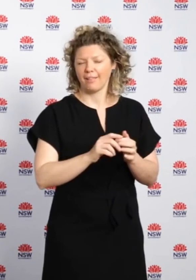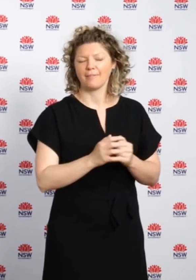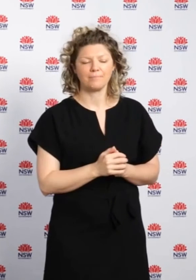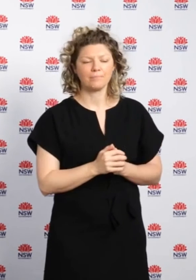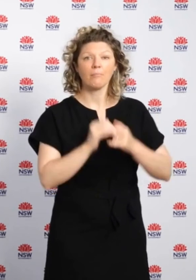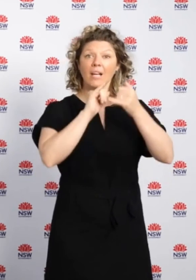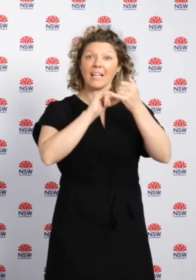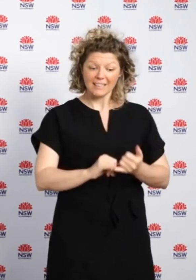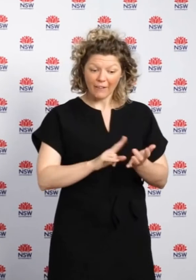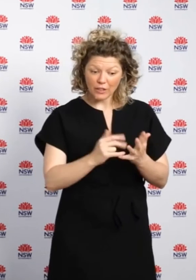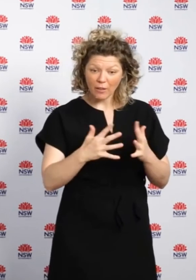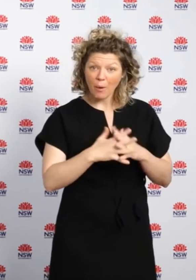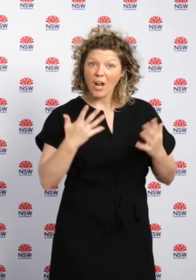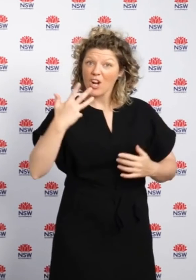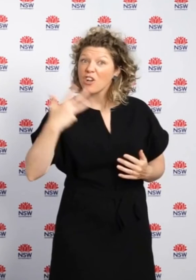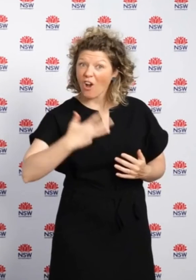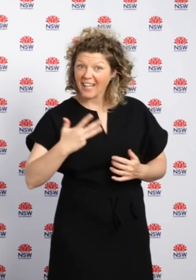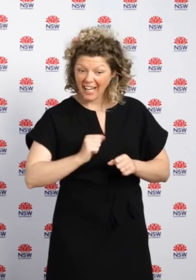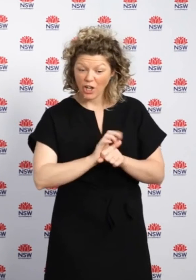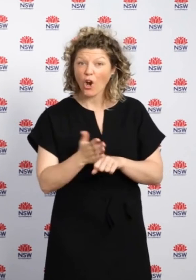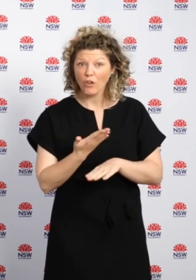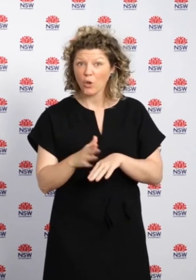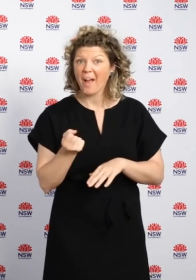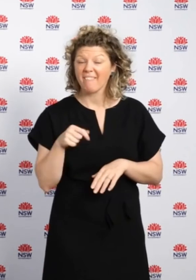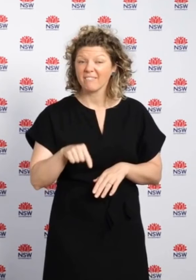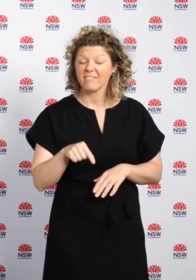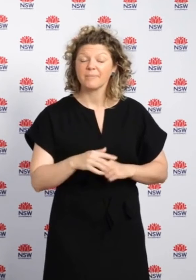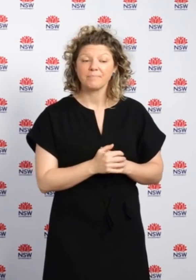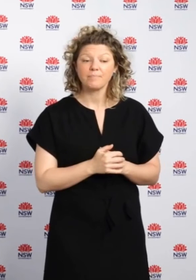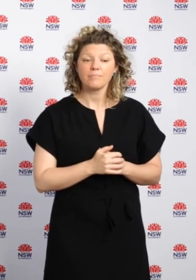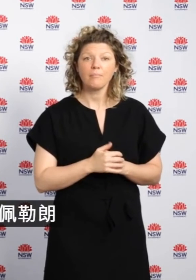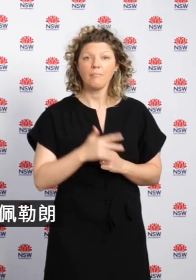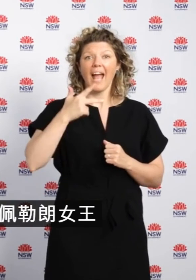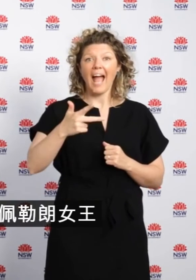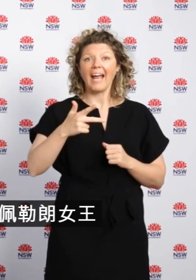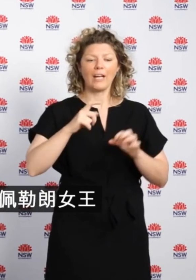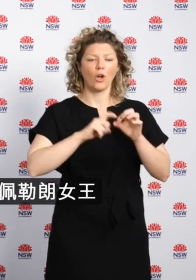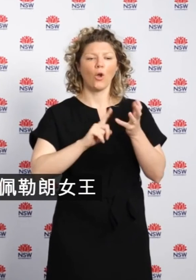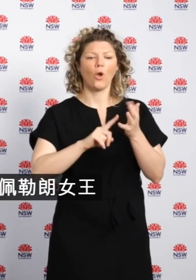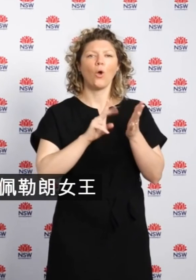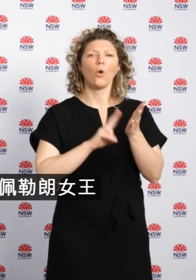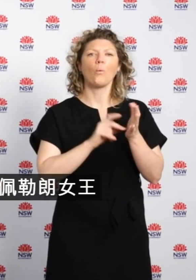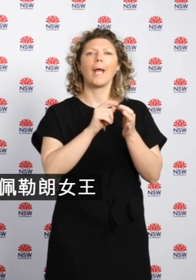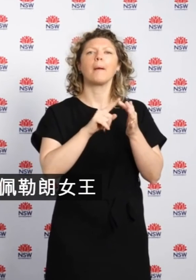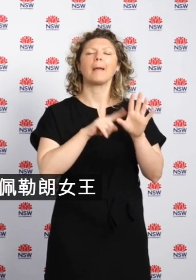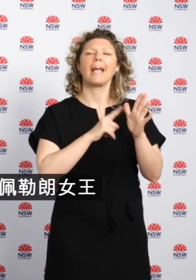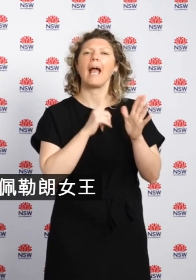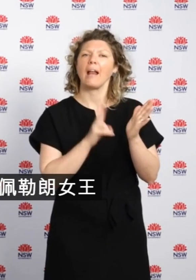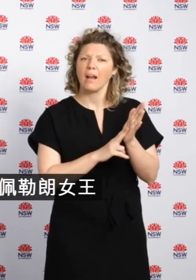Wales, 19 new cases have been reported, and these include 8 from the Queanbeyan Pellerang